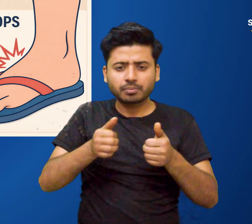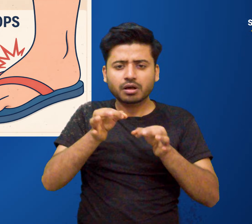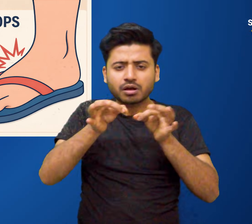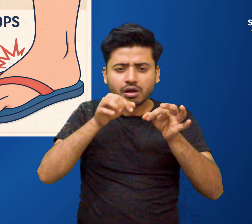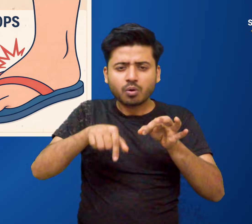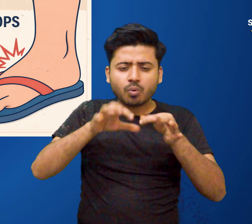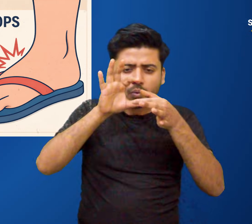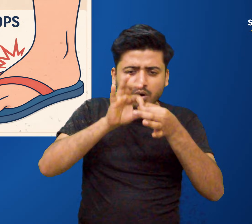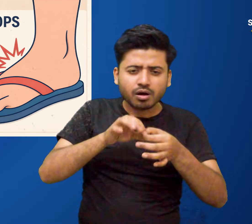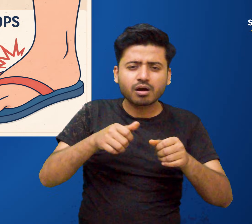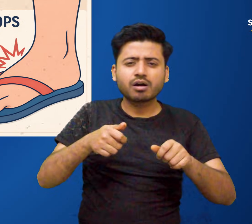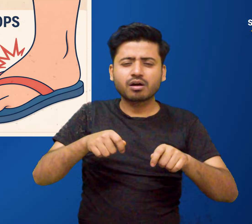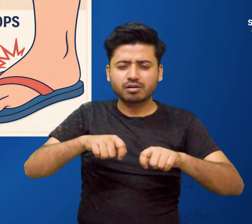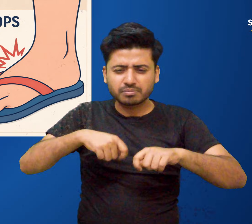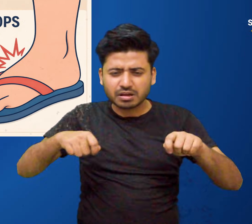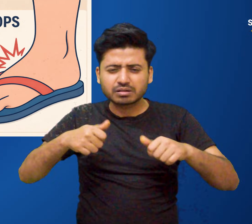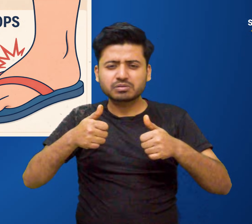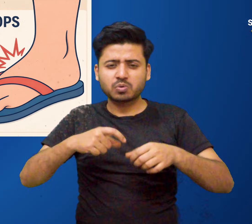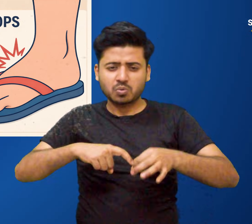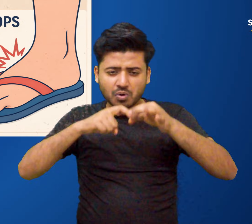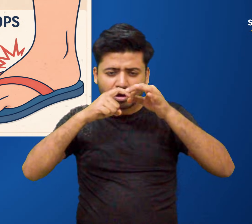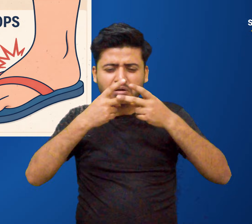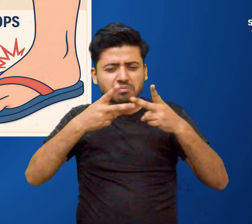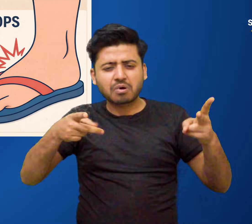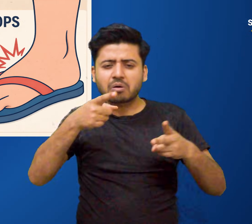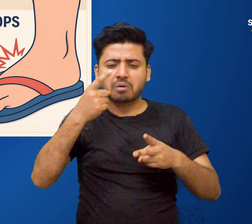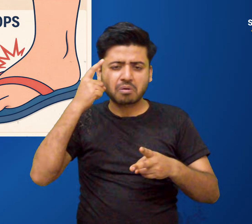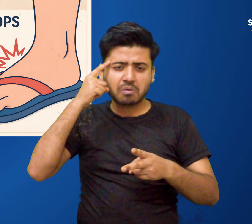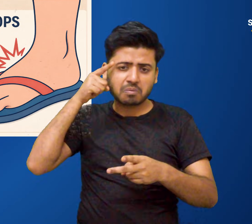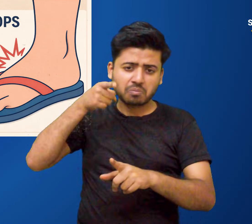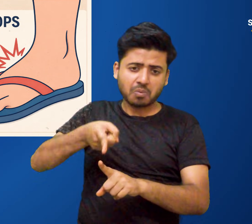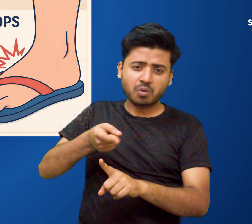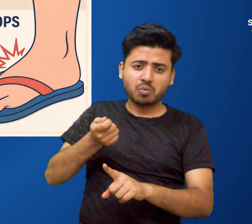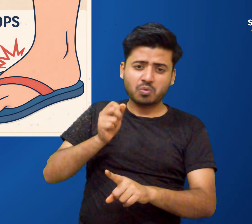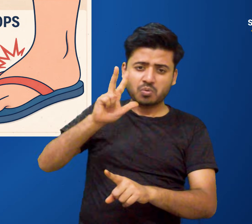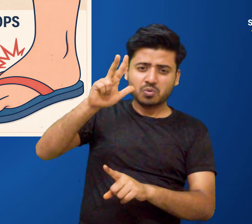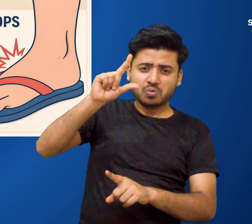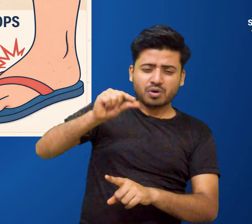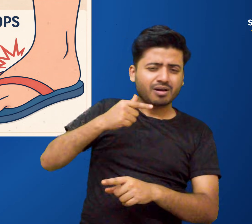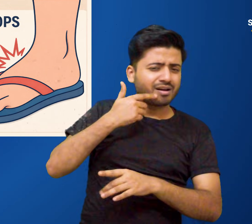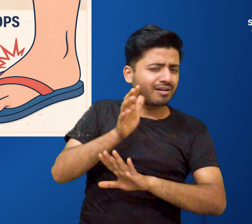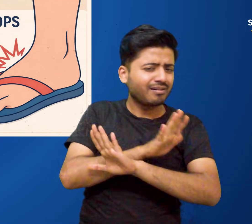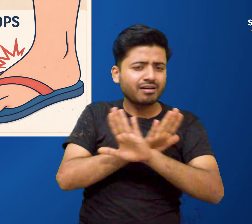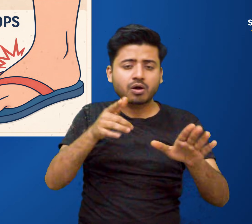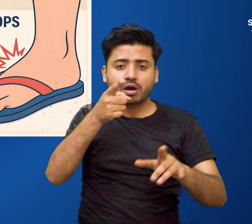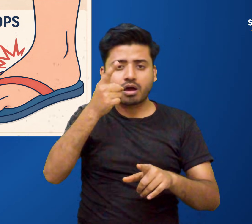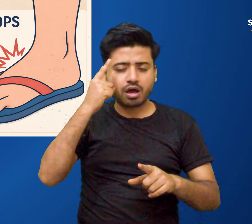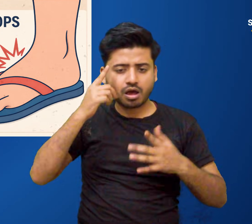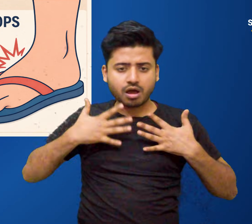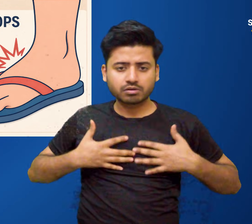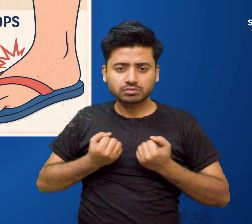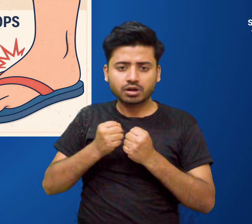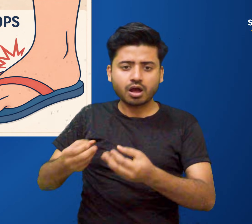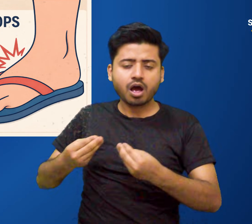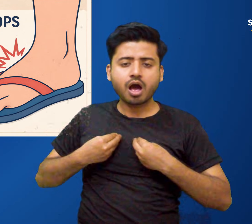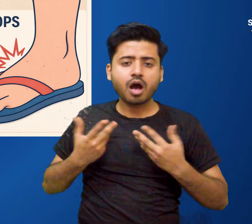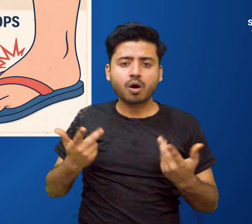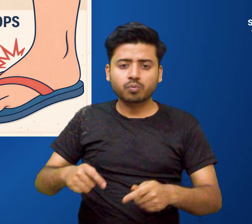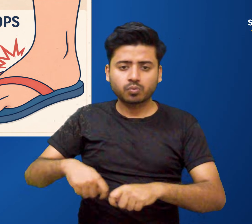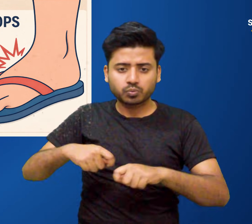are convenient for the beach or pool, wearing them regularly can lead to significant foot, joint, and posture issues. Most standard